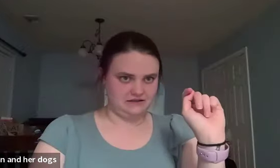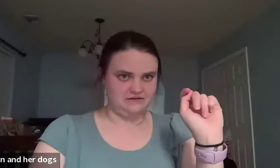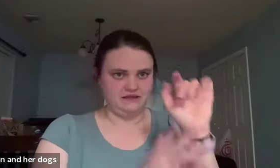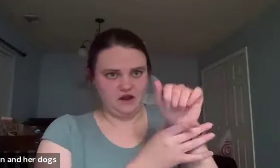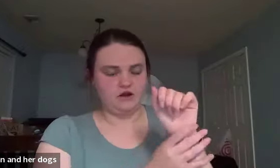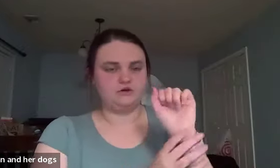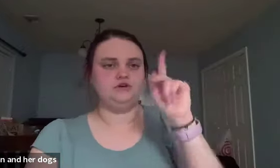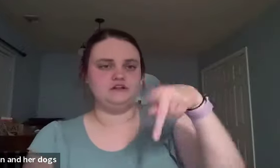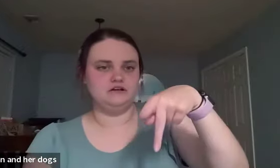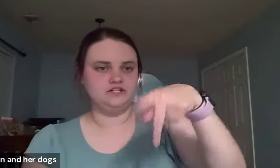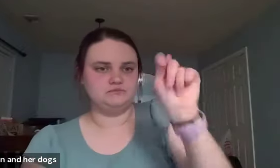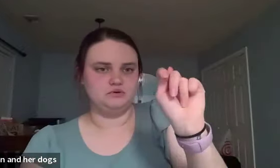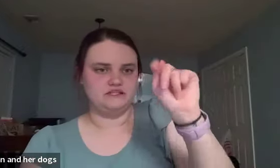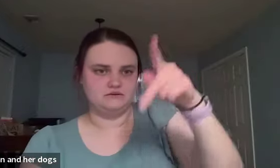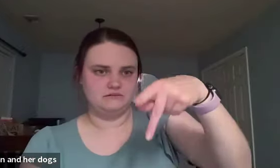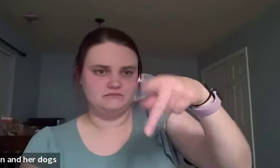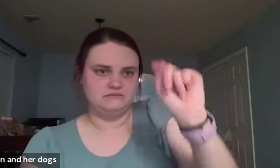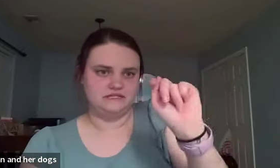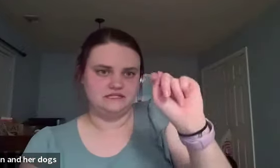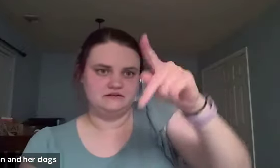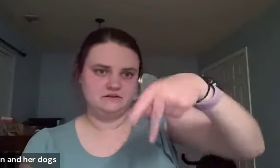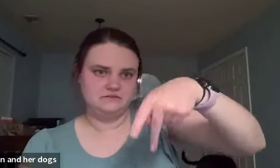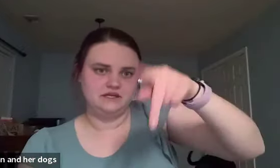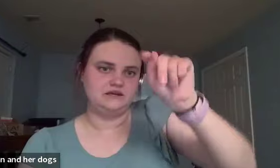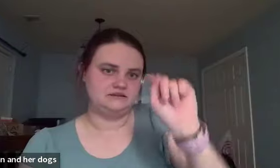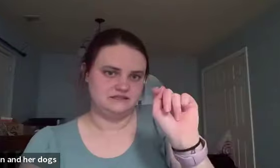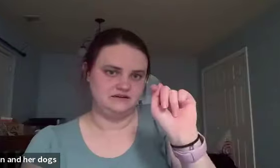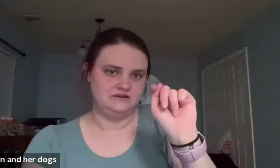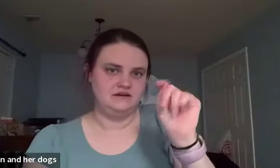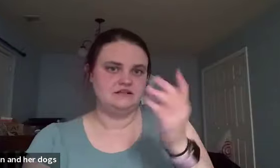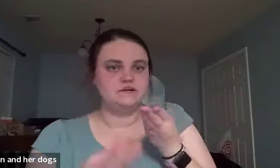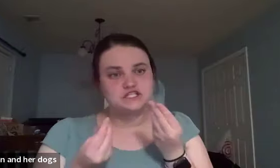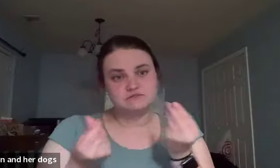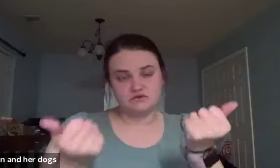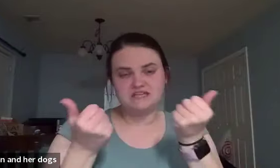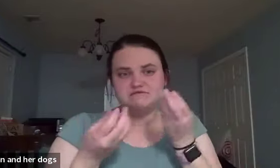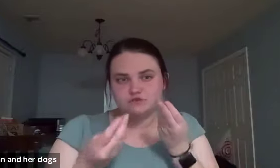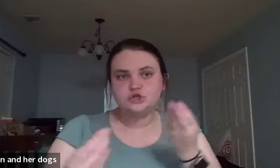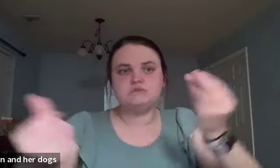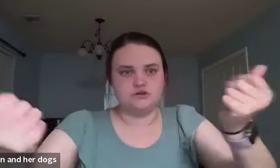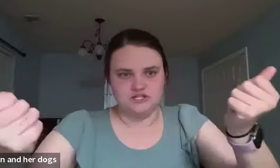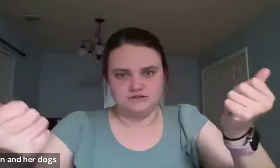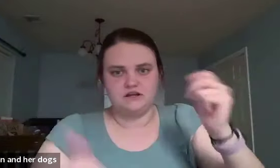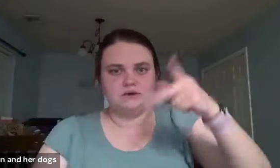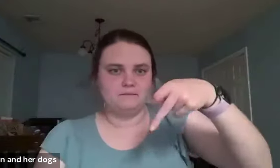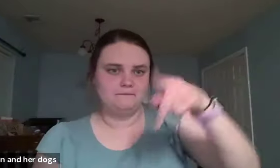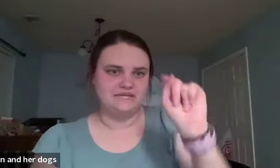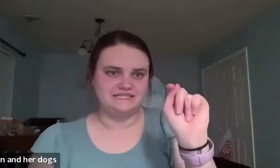S-E-P-T, like that awkward. You can literally just pull into it. P-T, P-T. It's very smooth. That's that fluid motion I was talking about.